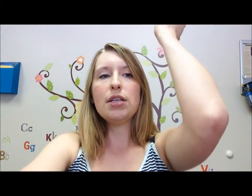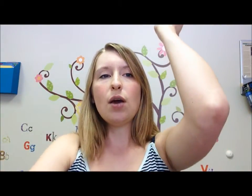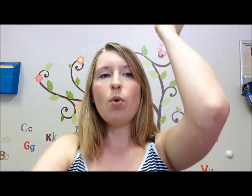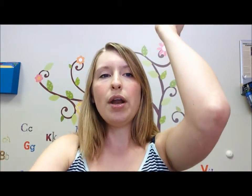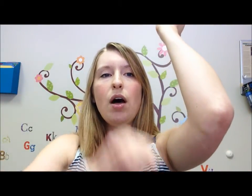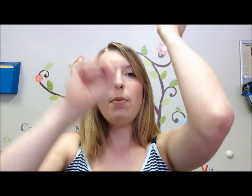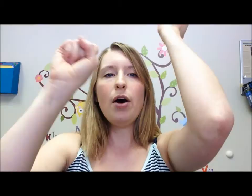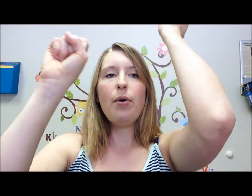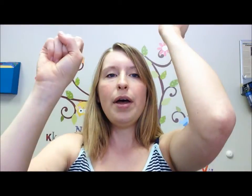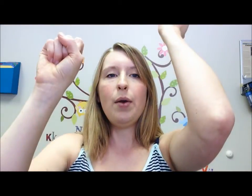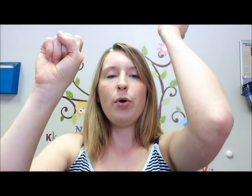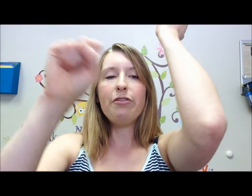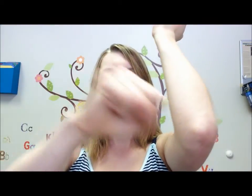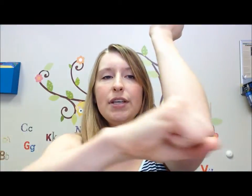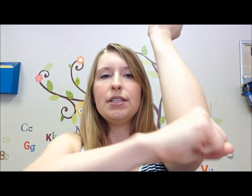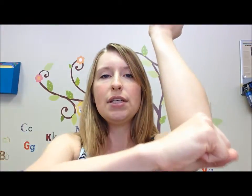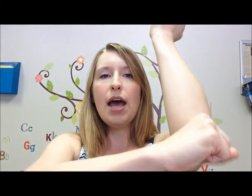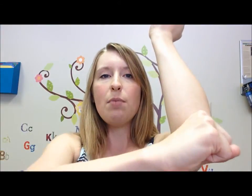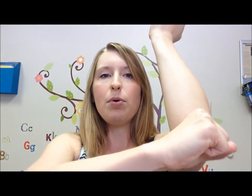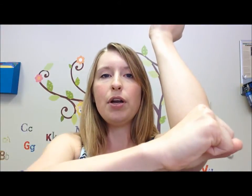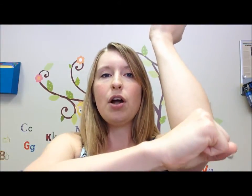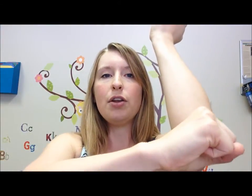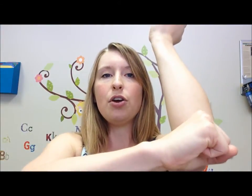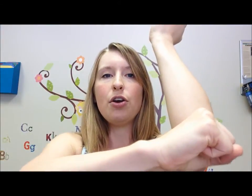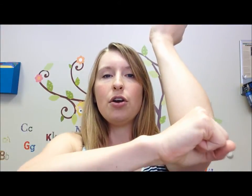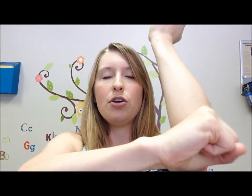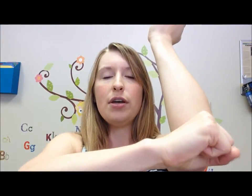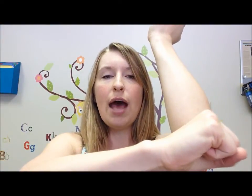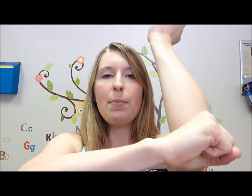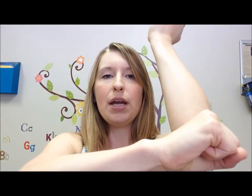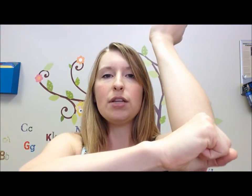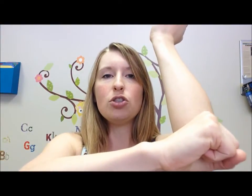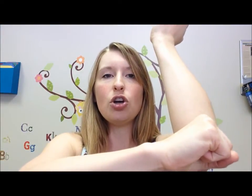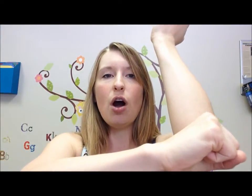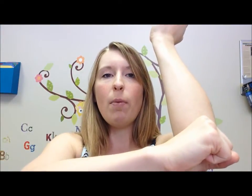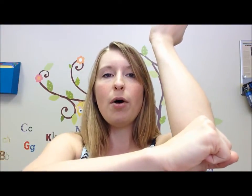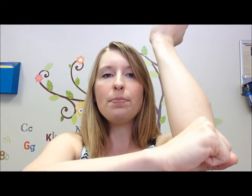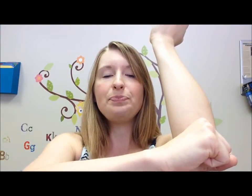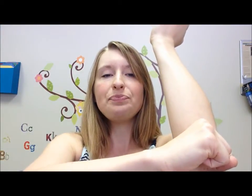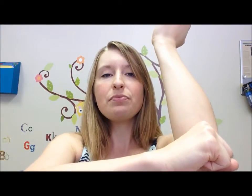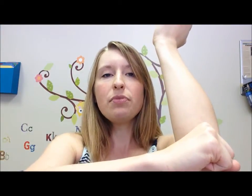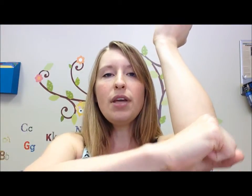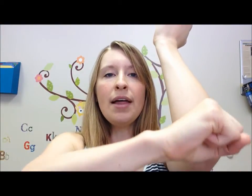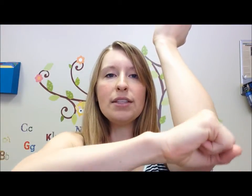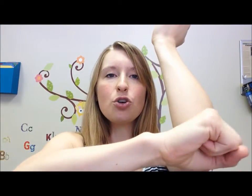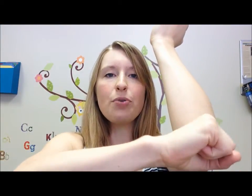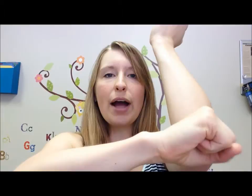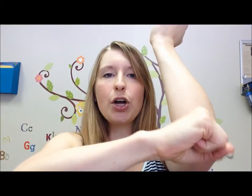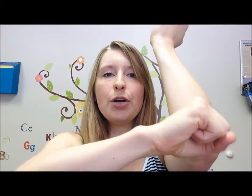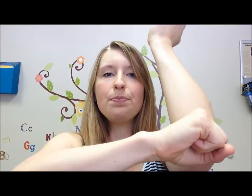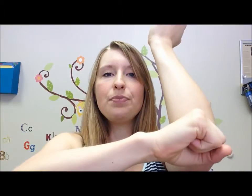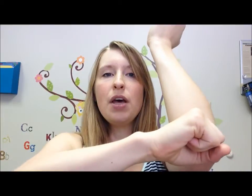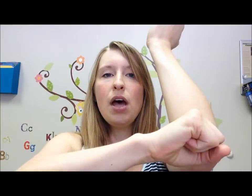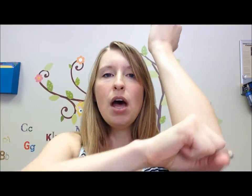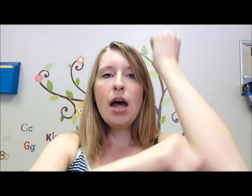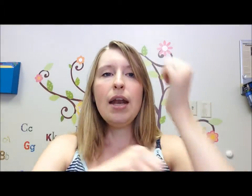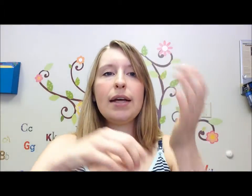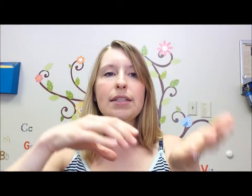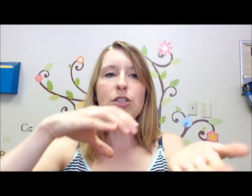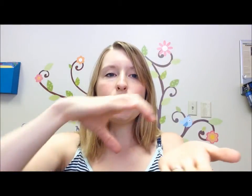1 elbow and 1 fist and put it on your, tap it against your elbow. That's cracker. Next is